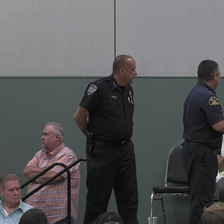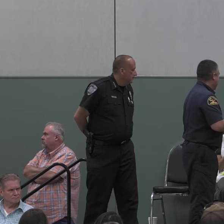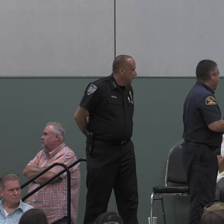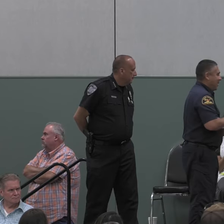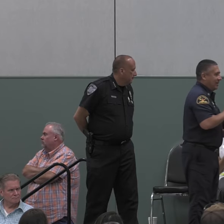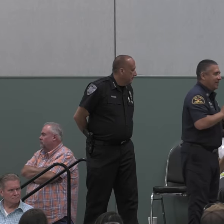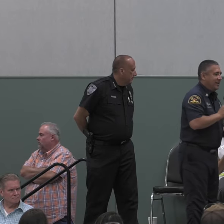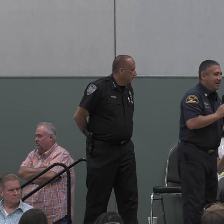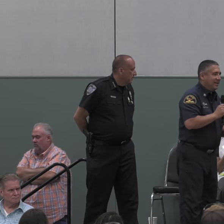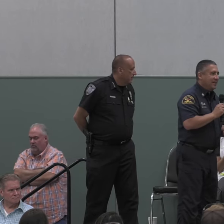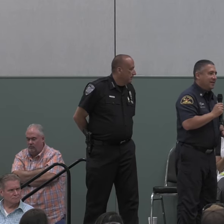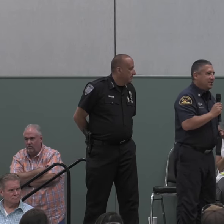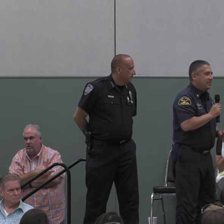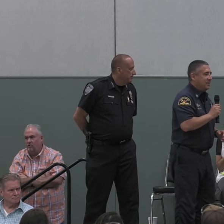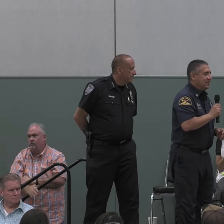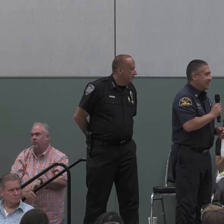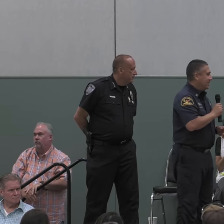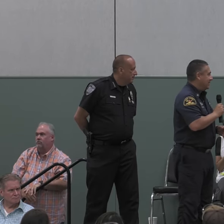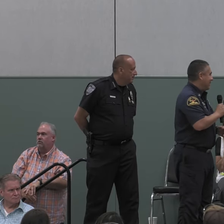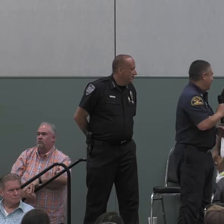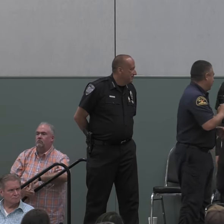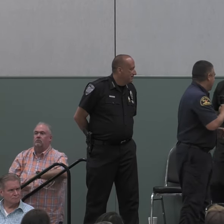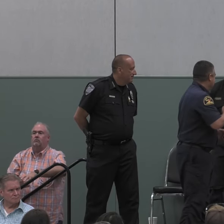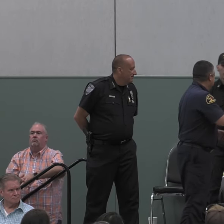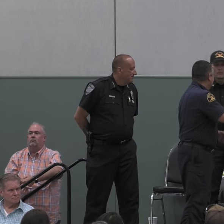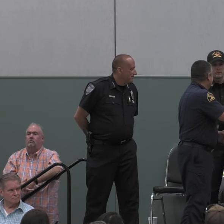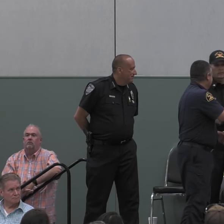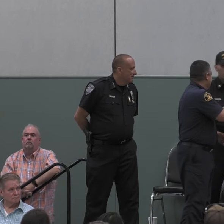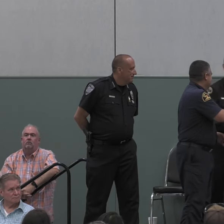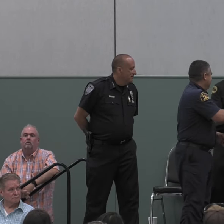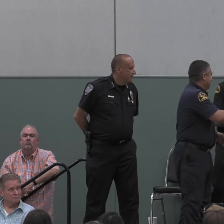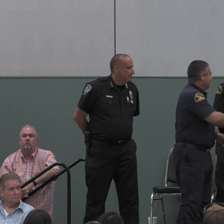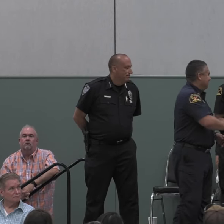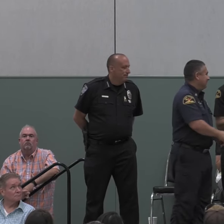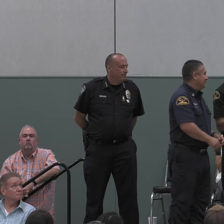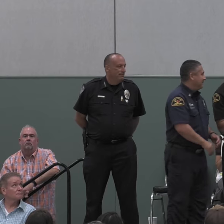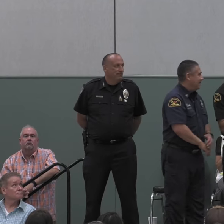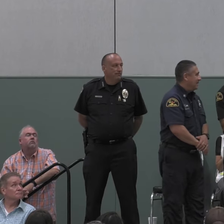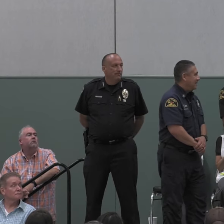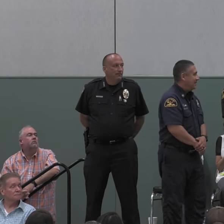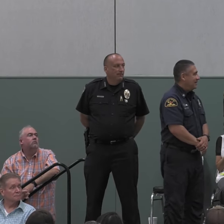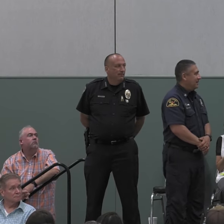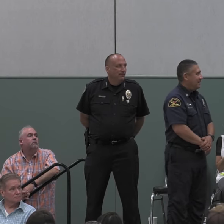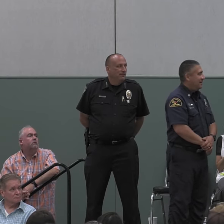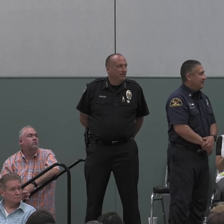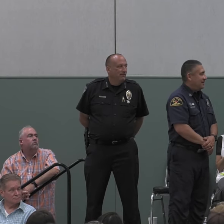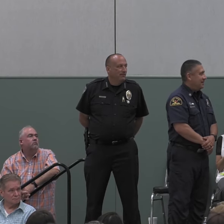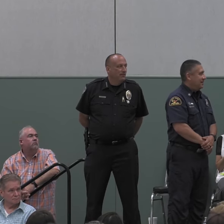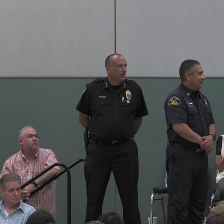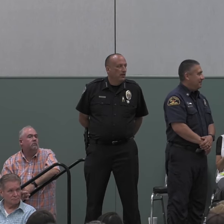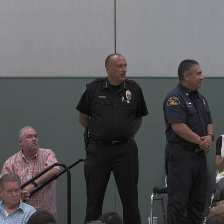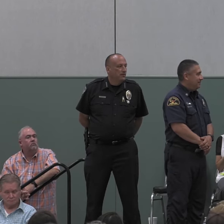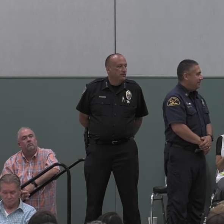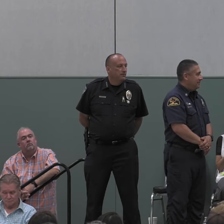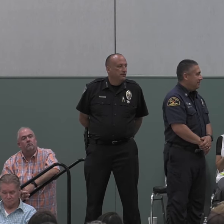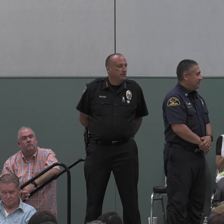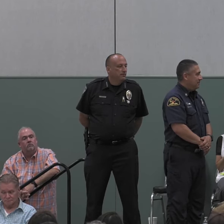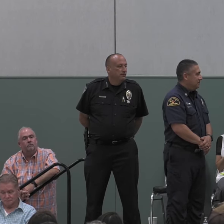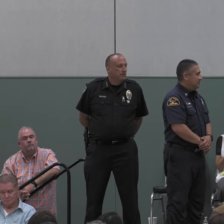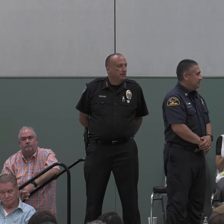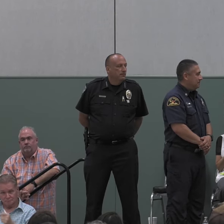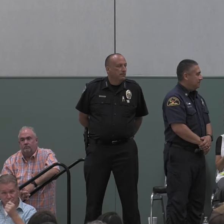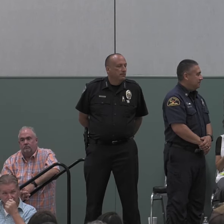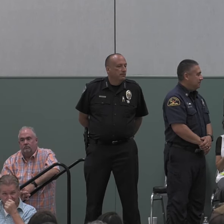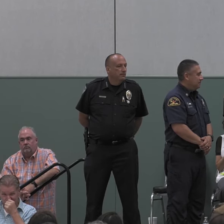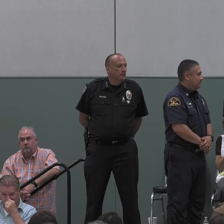Thank you. I'll let Chief Mitchell answer that one for you. Yeah, You know, of course, we're always assessing that. Currently,